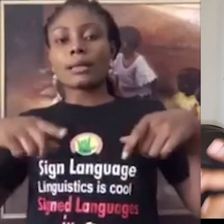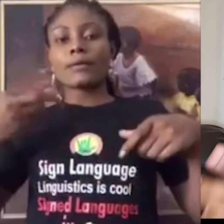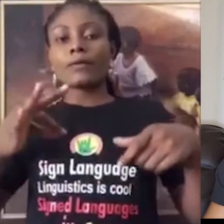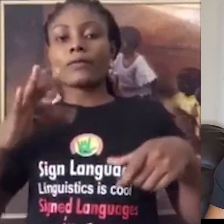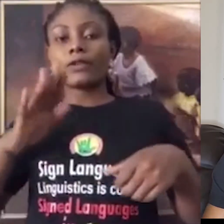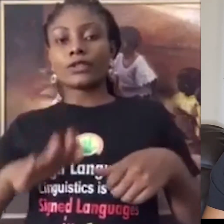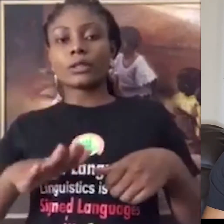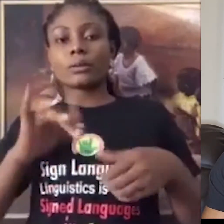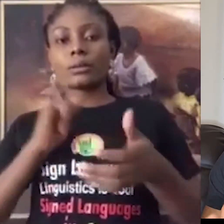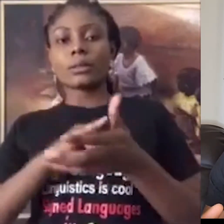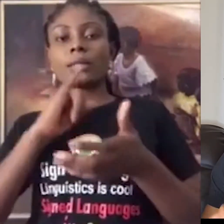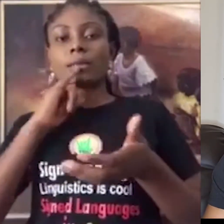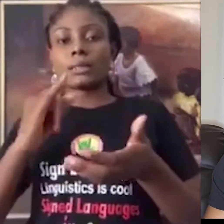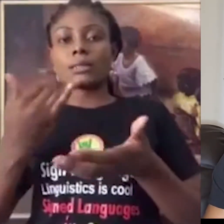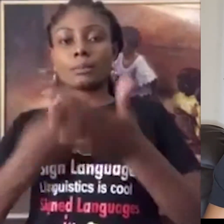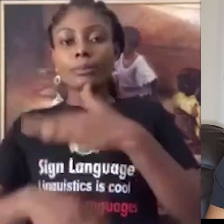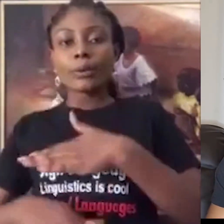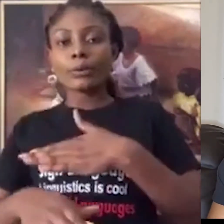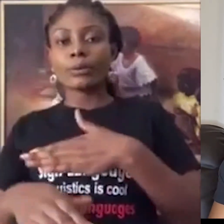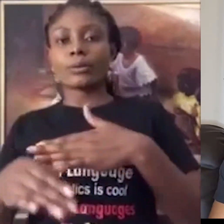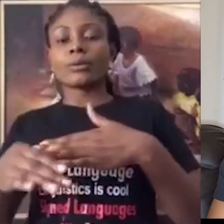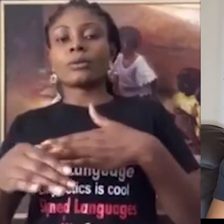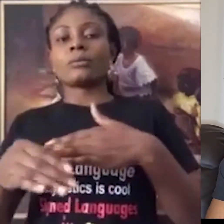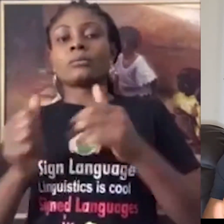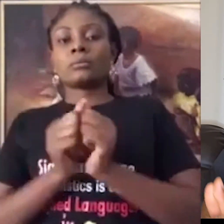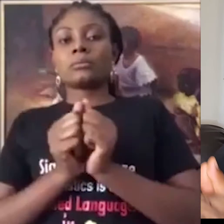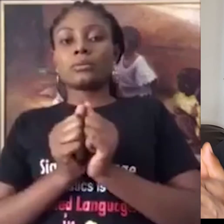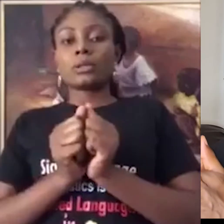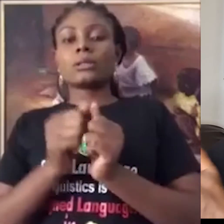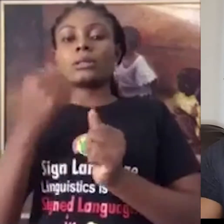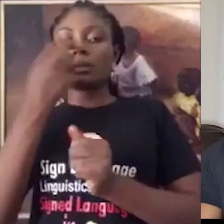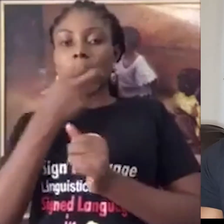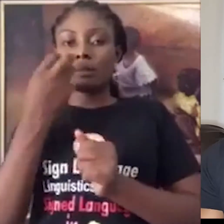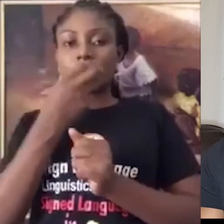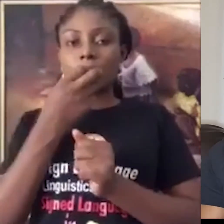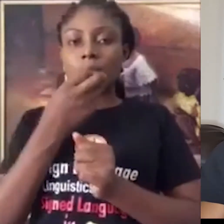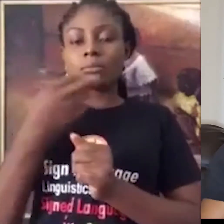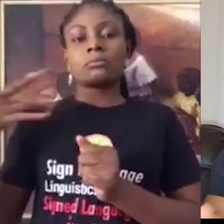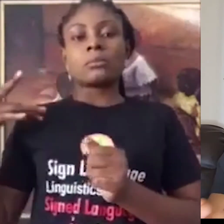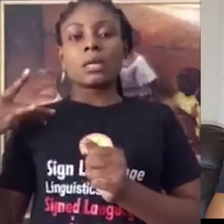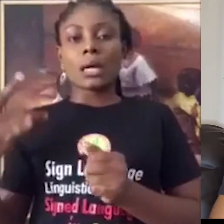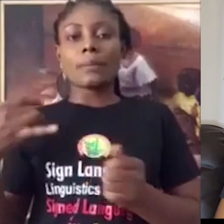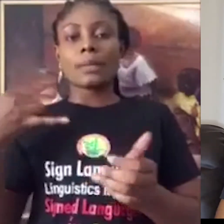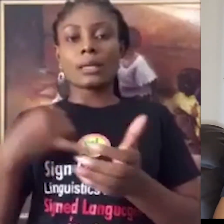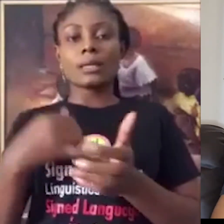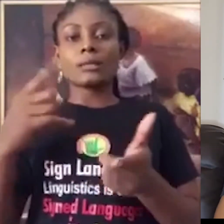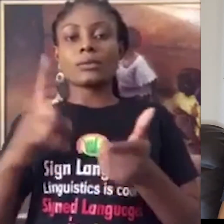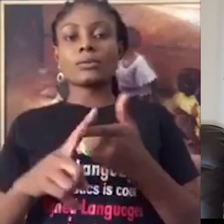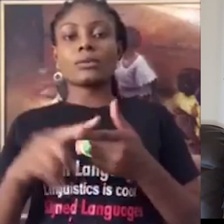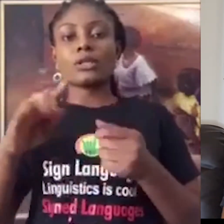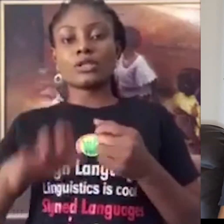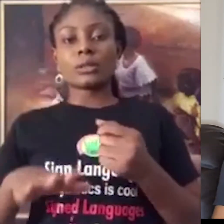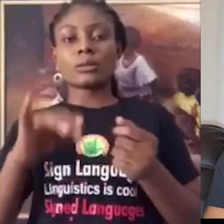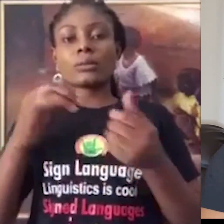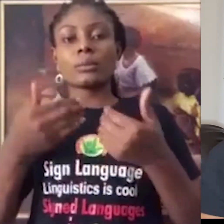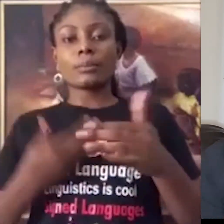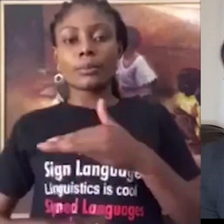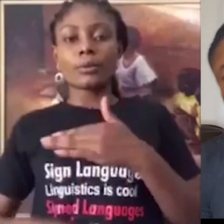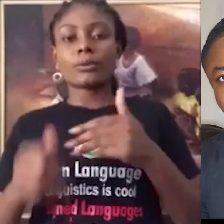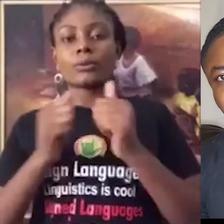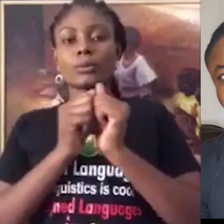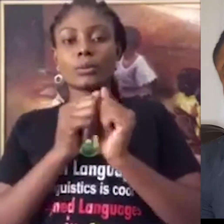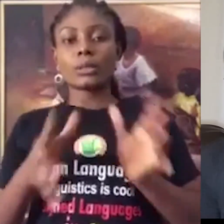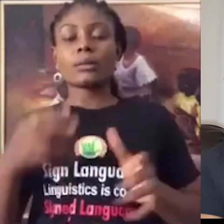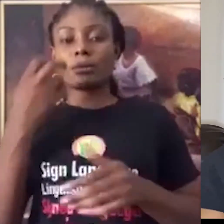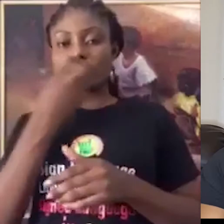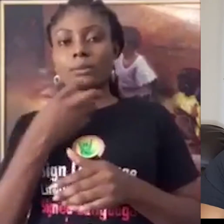of a child that is born with speech, and apply this to a child that is born without